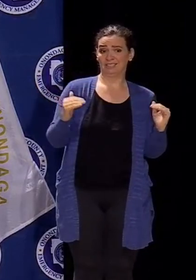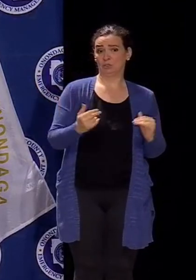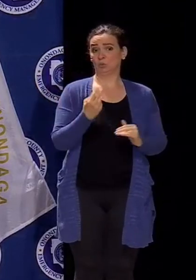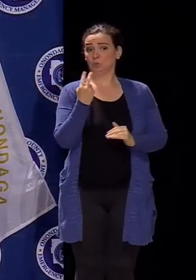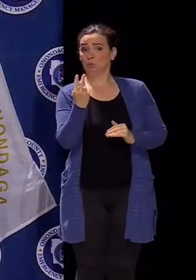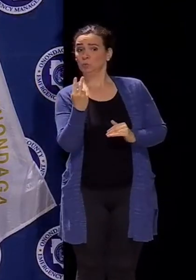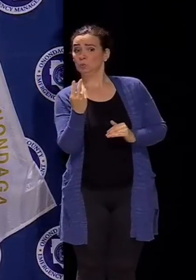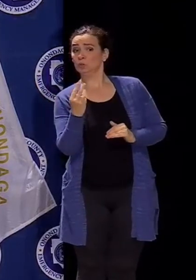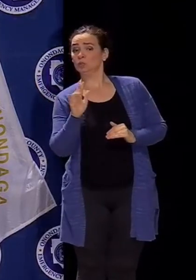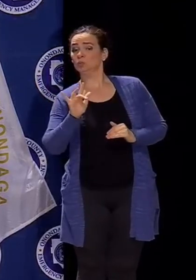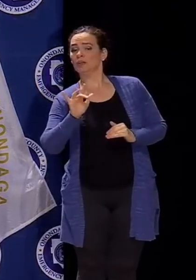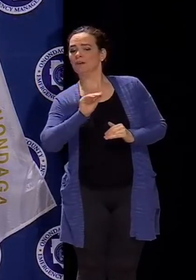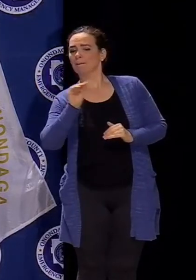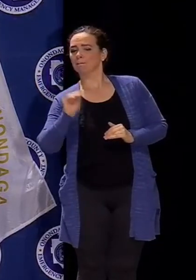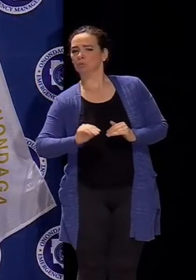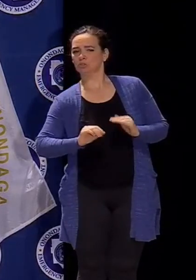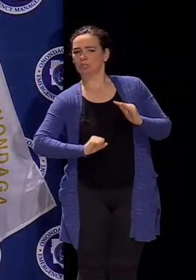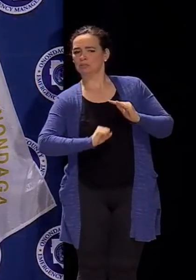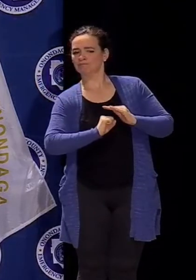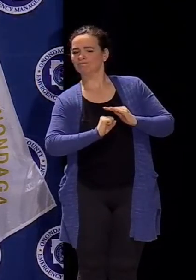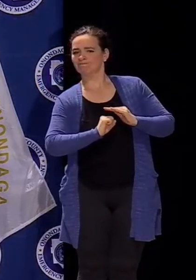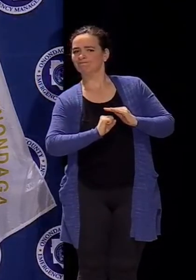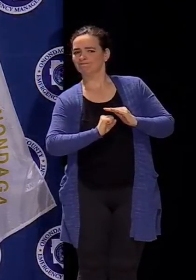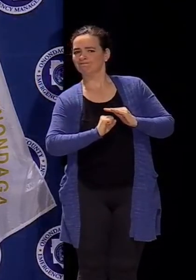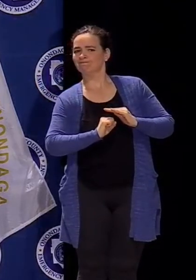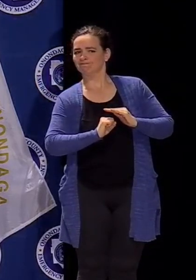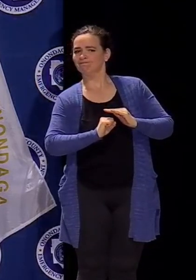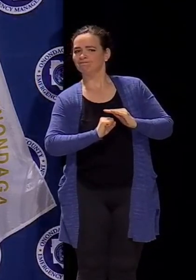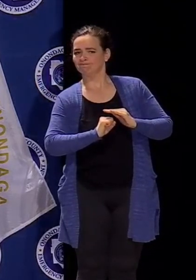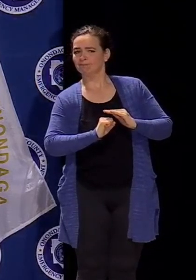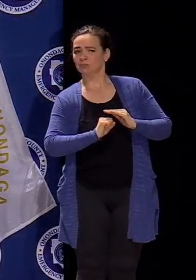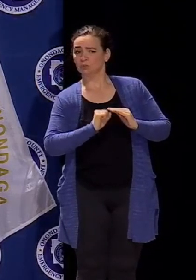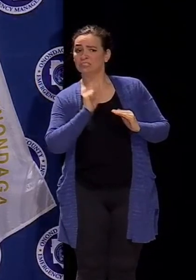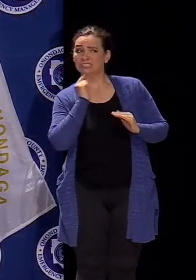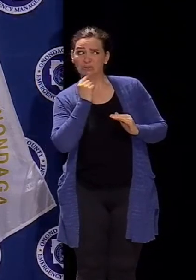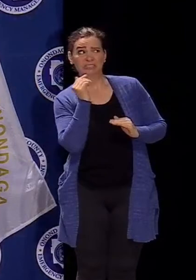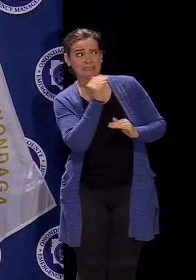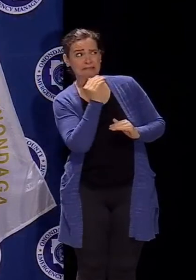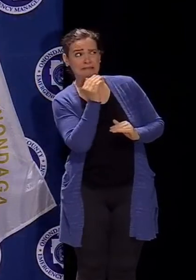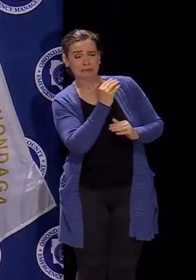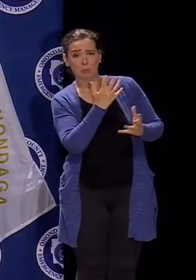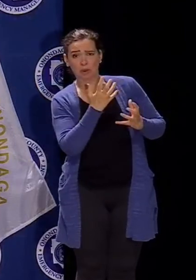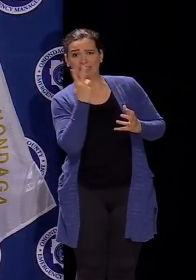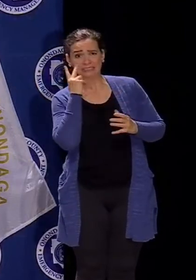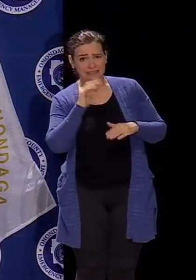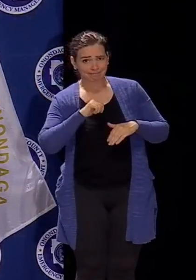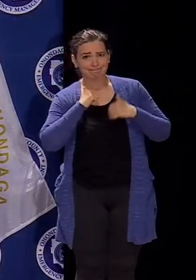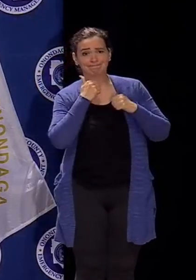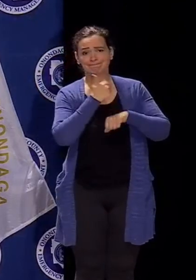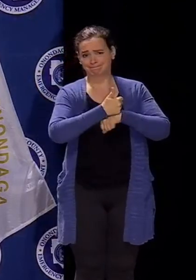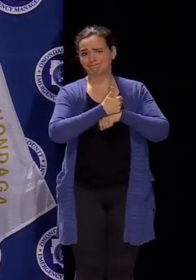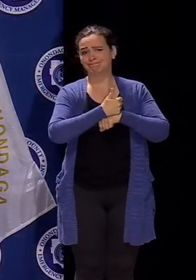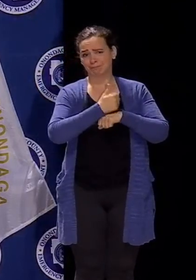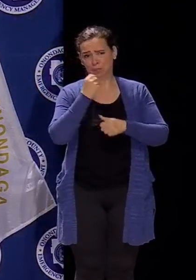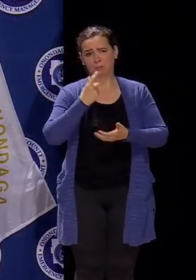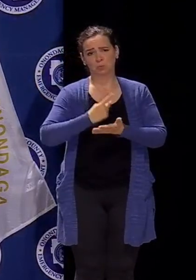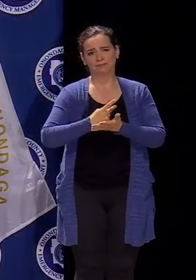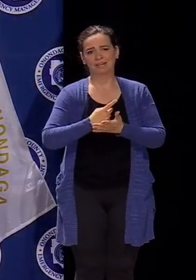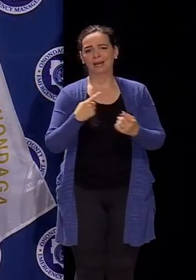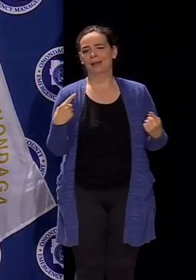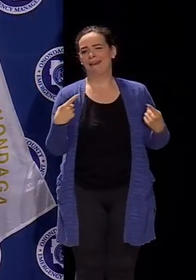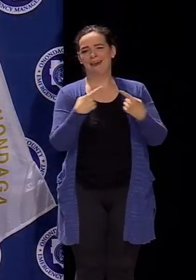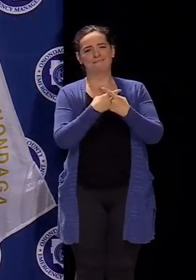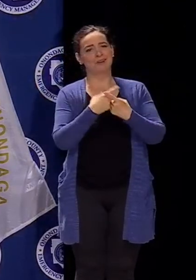very serious about this, that this needs to happen. And there's conflicting guidance as well. The federal government,